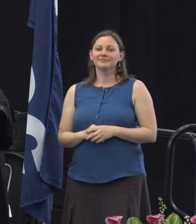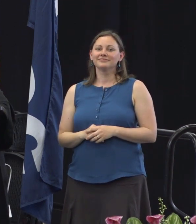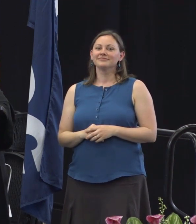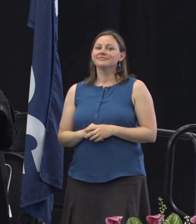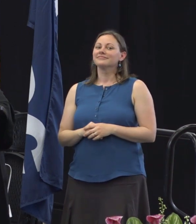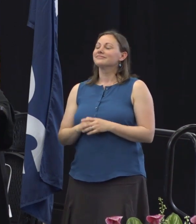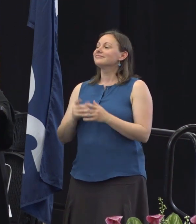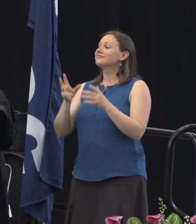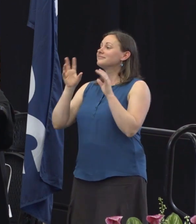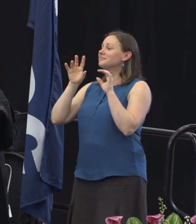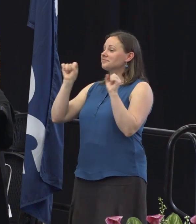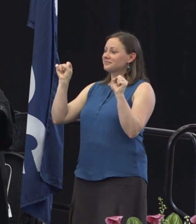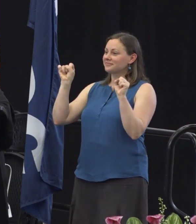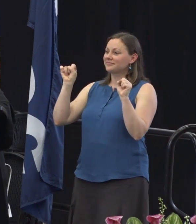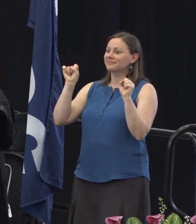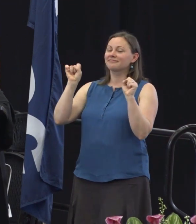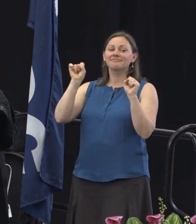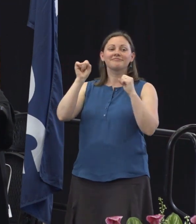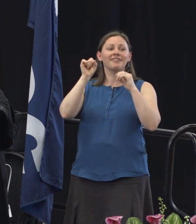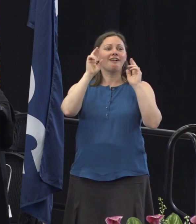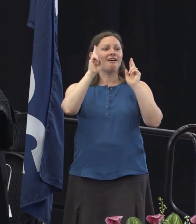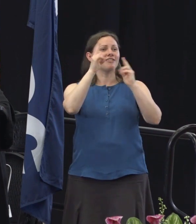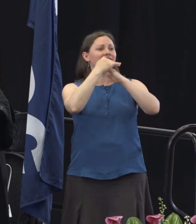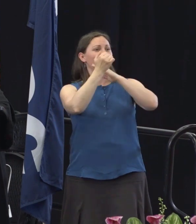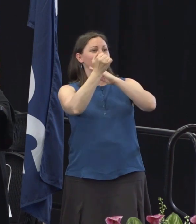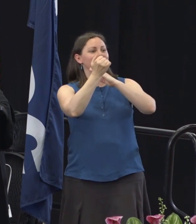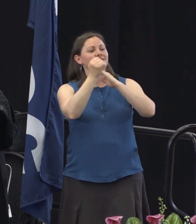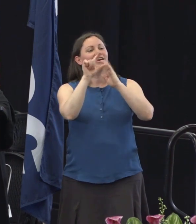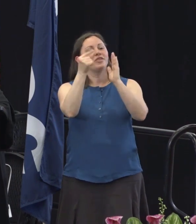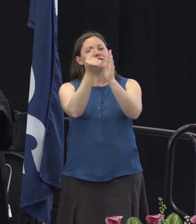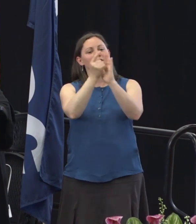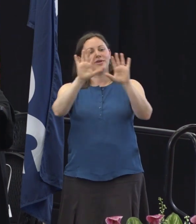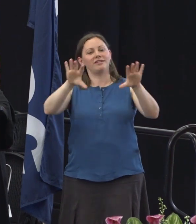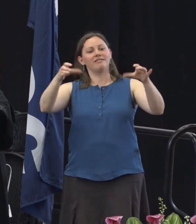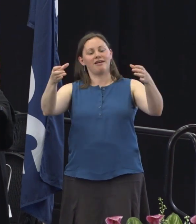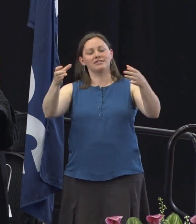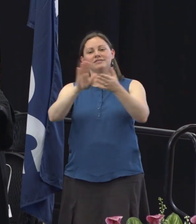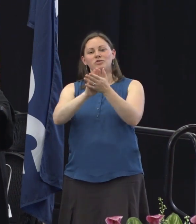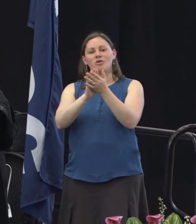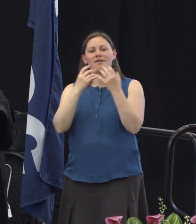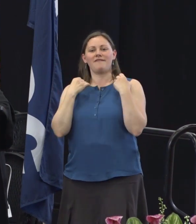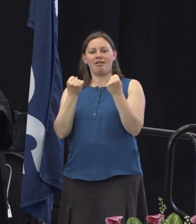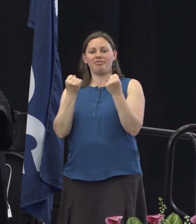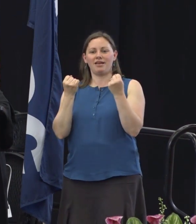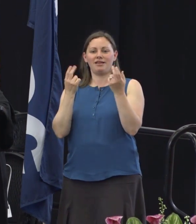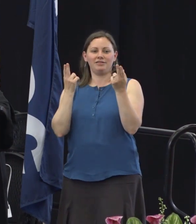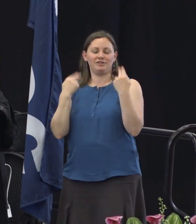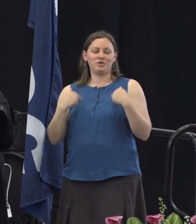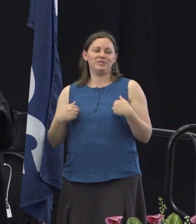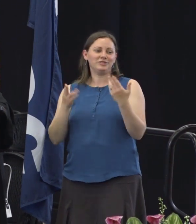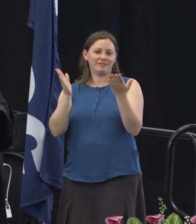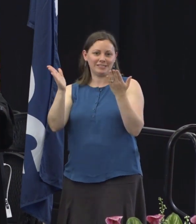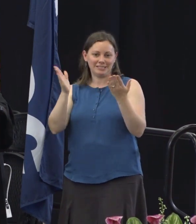Mr. President, honored guests, the graduates of the School of Health and Human Services.